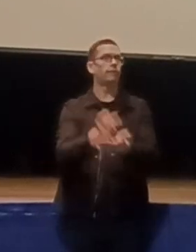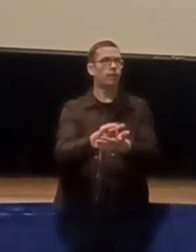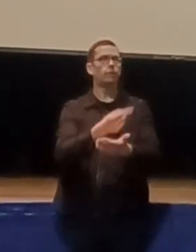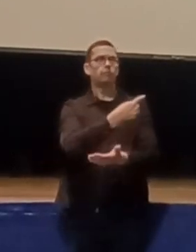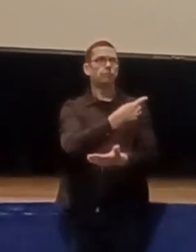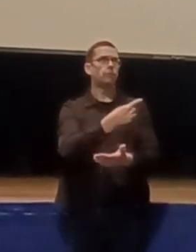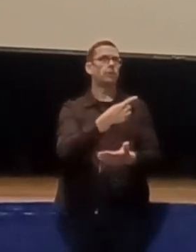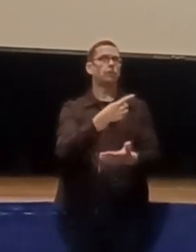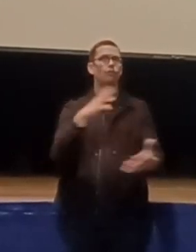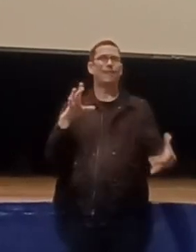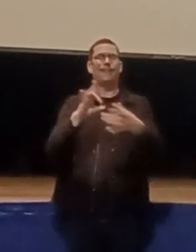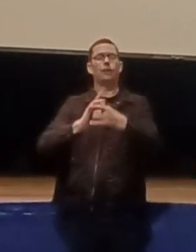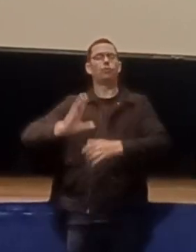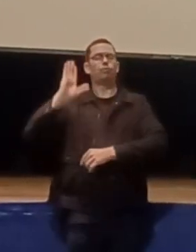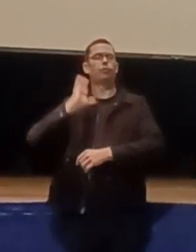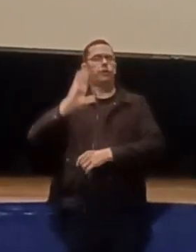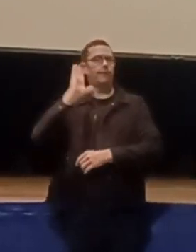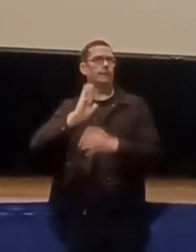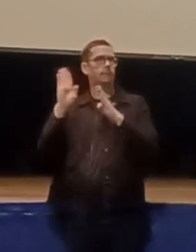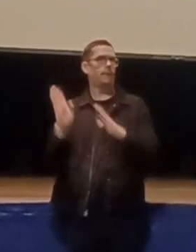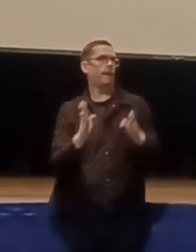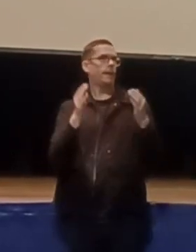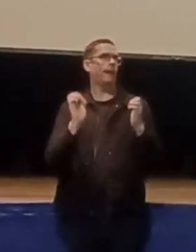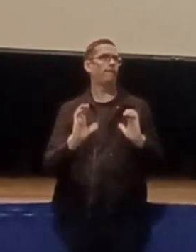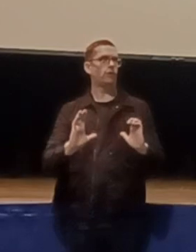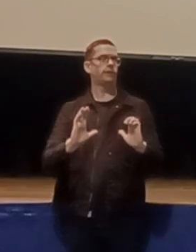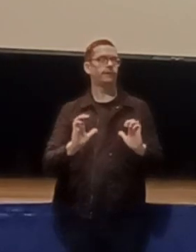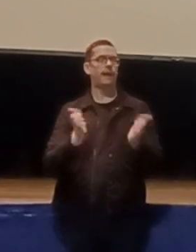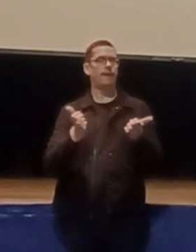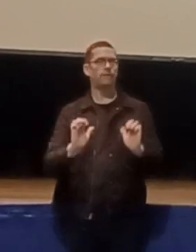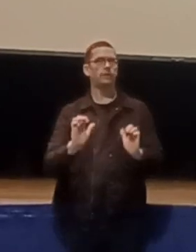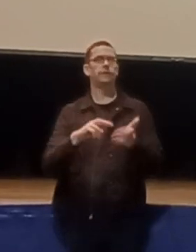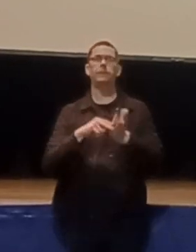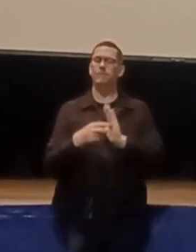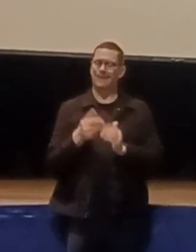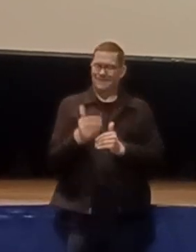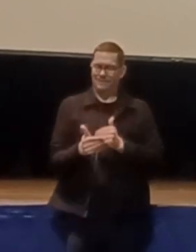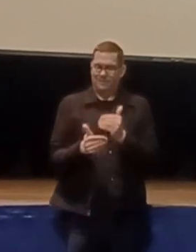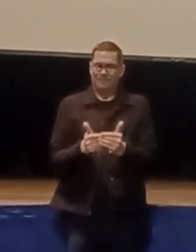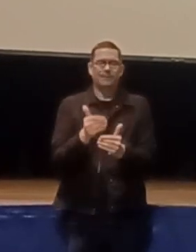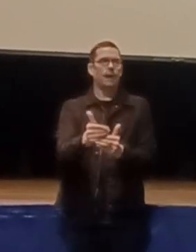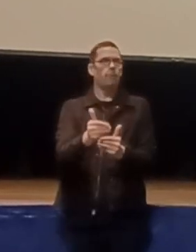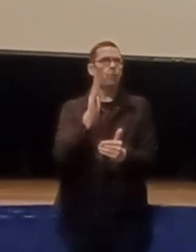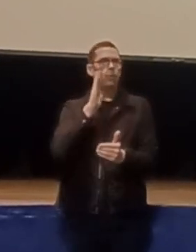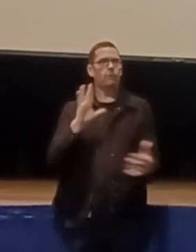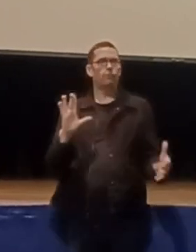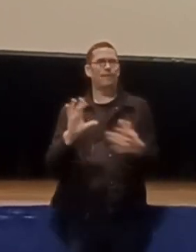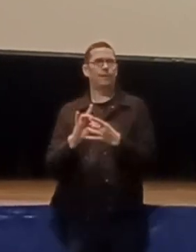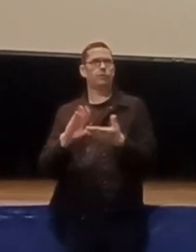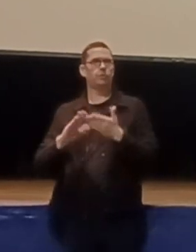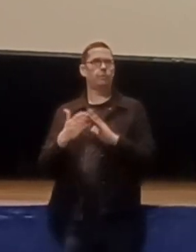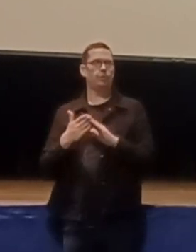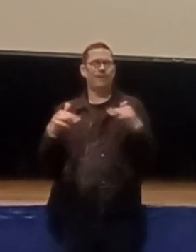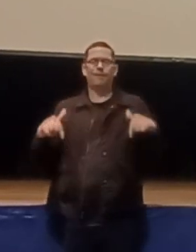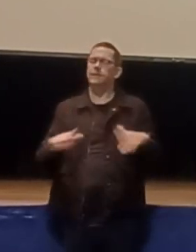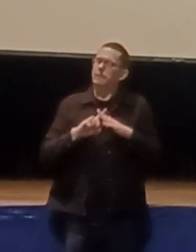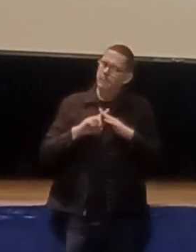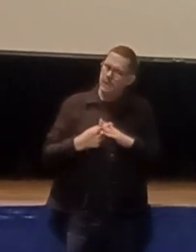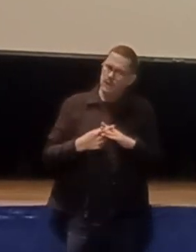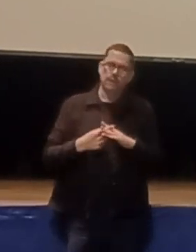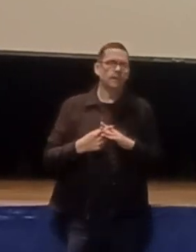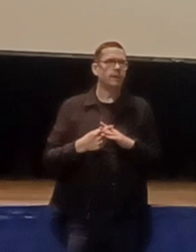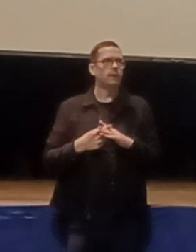the previous planning efforts. So at each step of the way, there will be community process. So this is truly just the beginning. What we wanted to